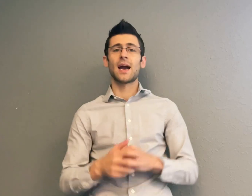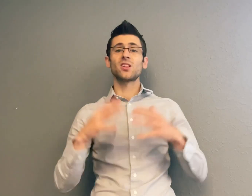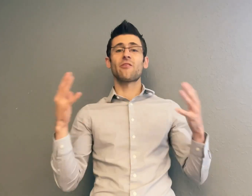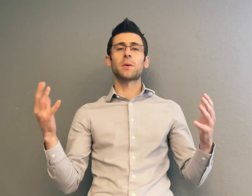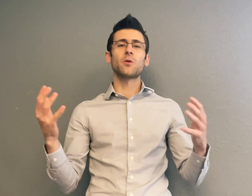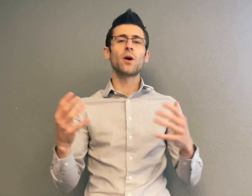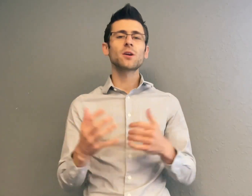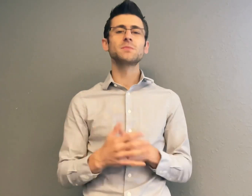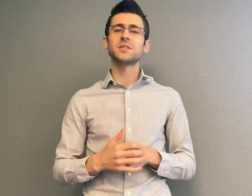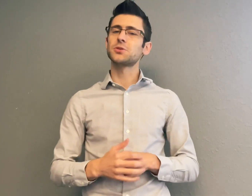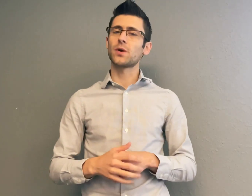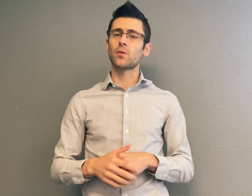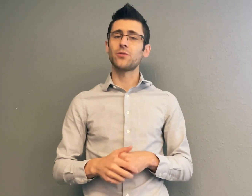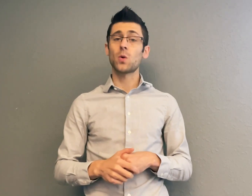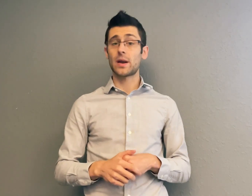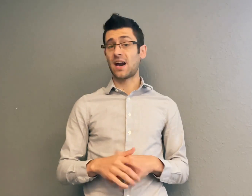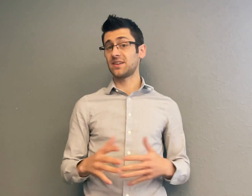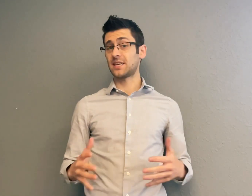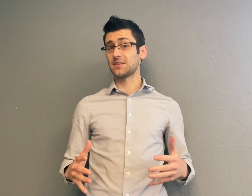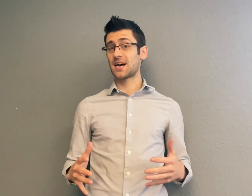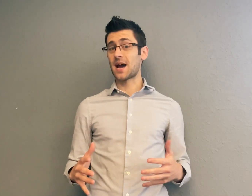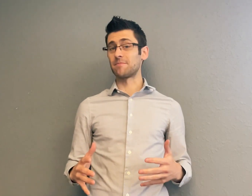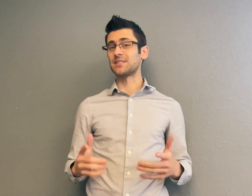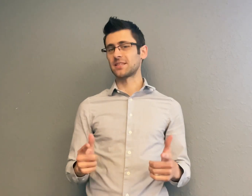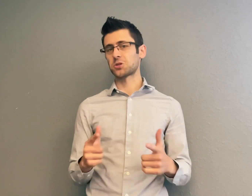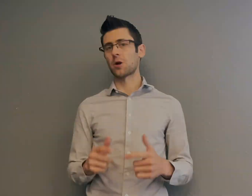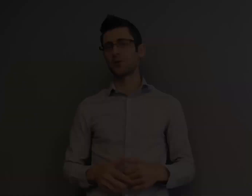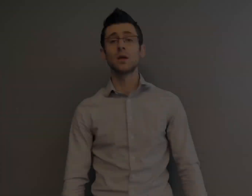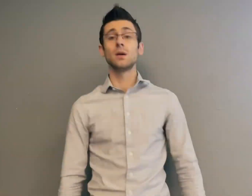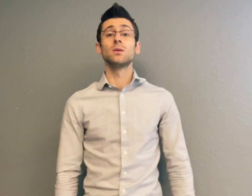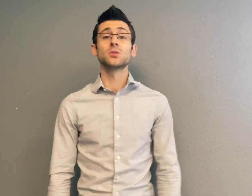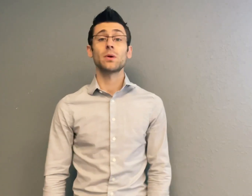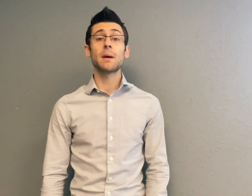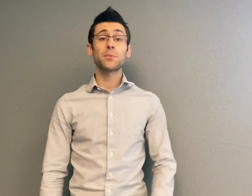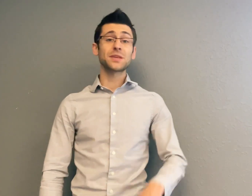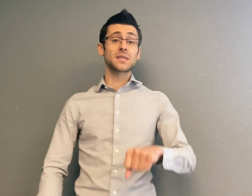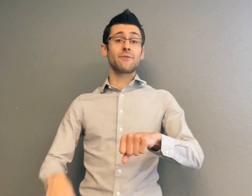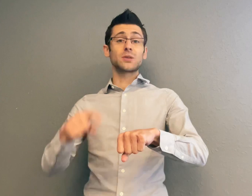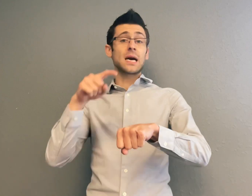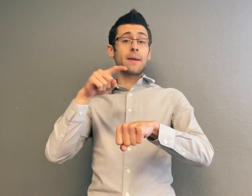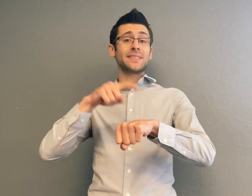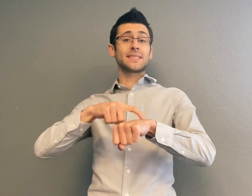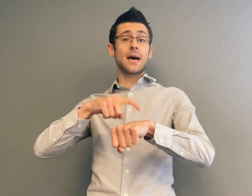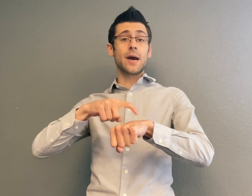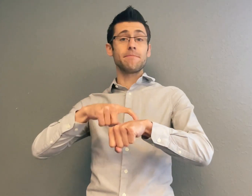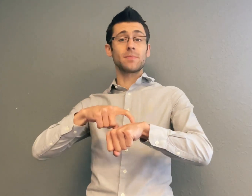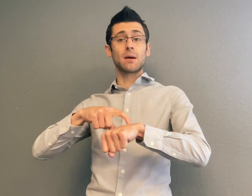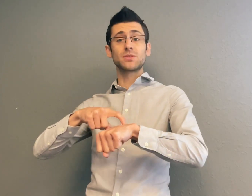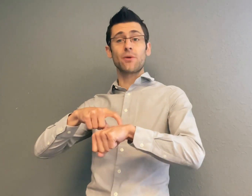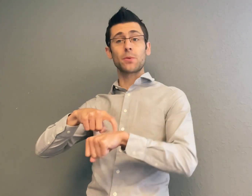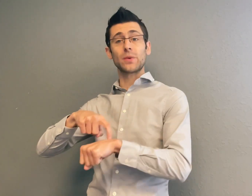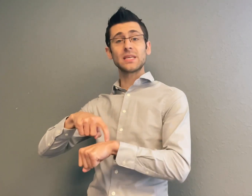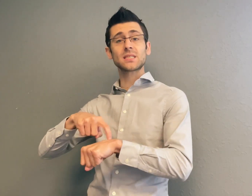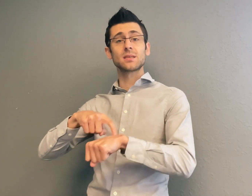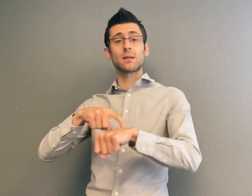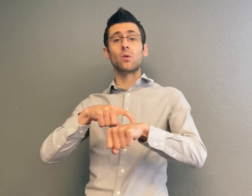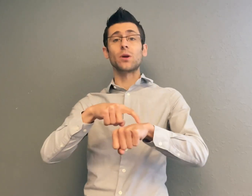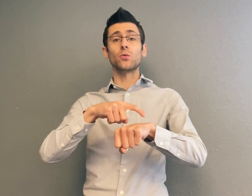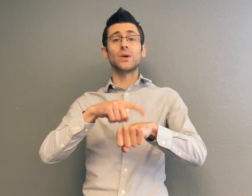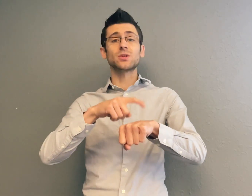Hello everybody, welcome to this quick review on how to tell time. Let's get started. So remember, the sign for time is time. It comes from the wrist, like where your